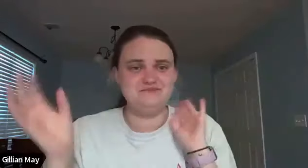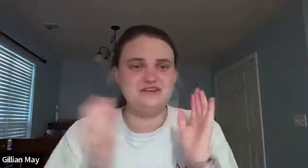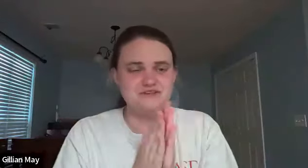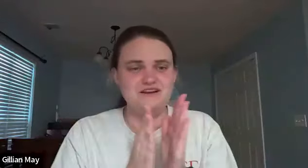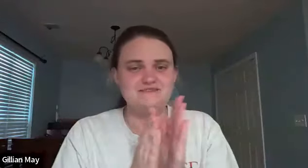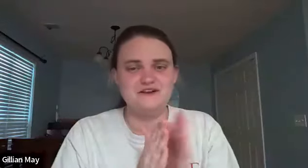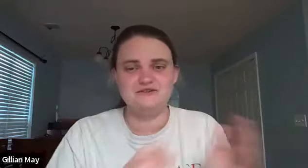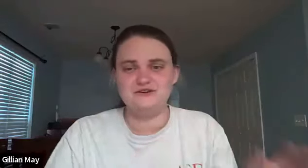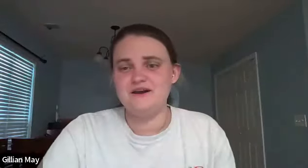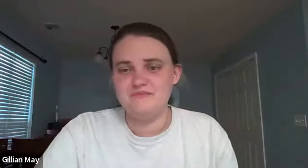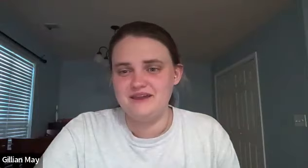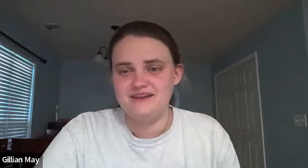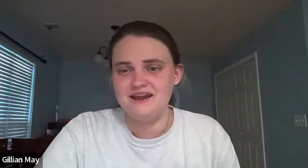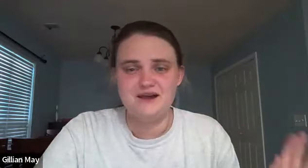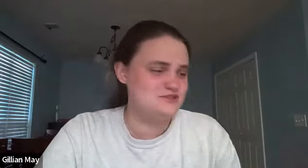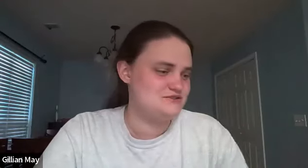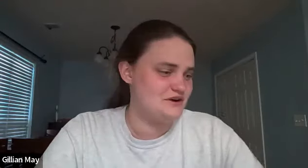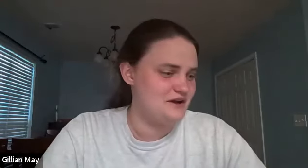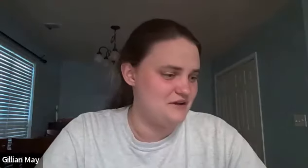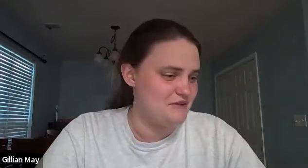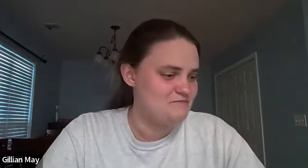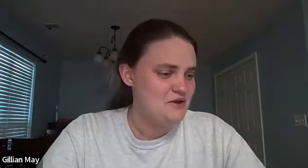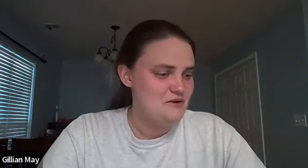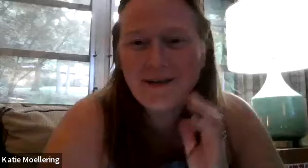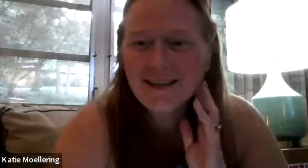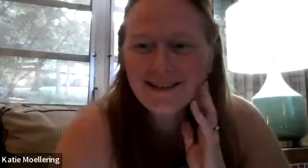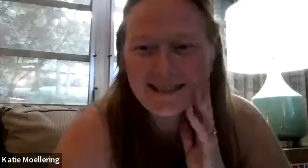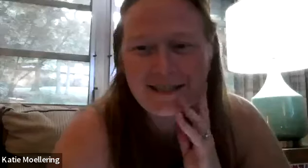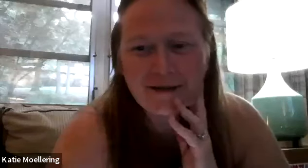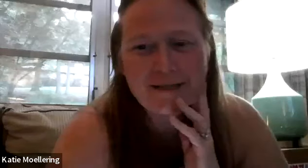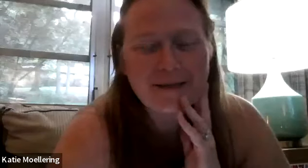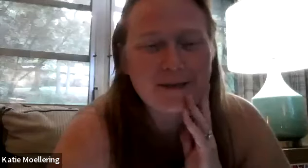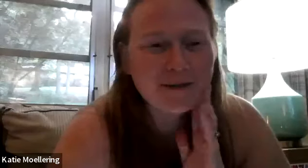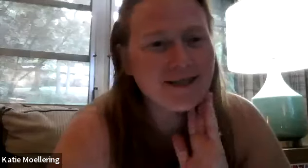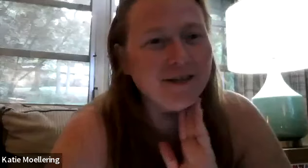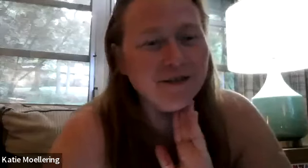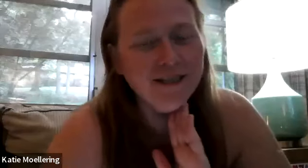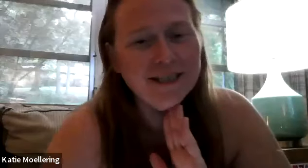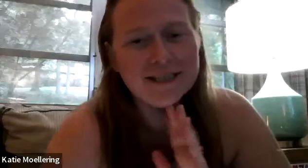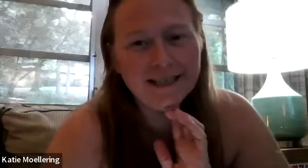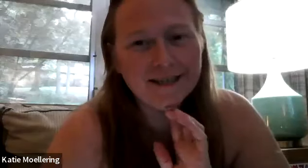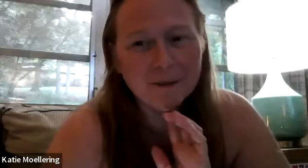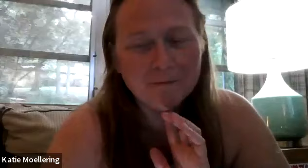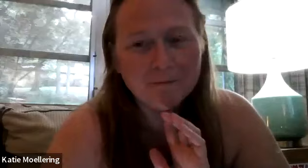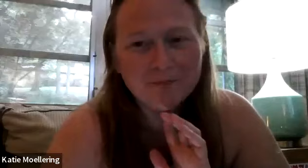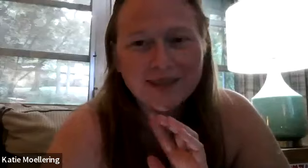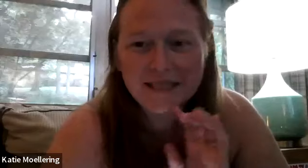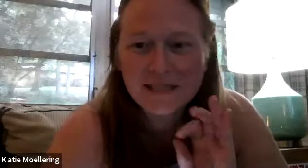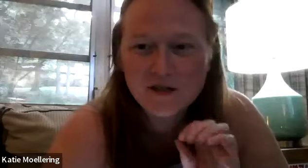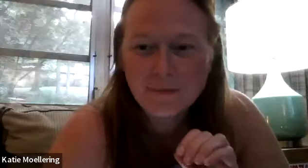giving you guys the final group. Oh man, I'm so sorry. Okay. No, I know this isn't our last class because the other thing is that this is just